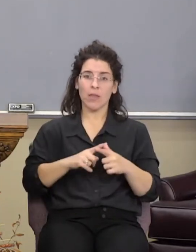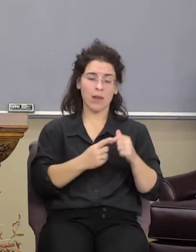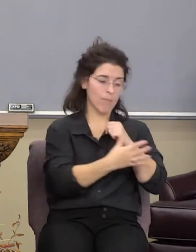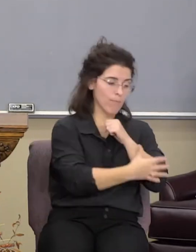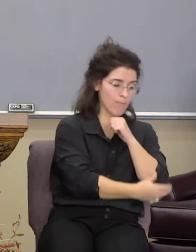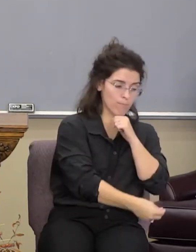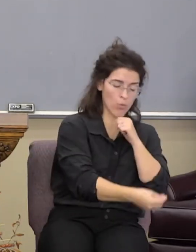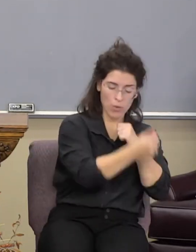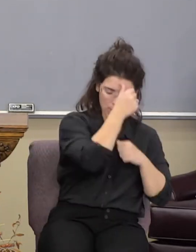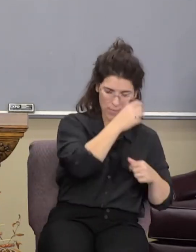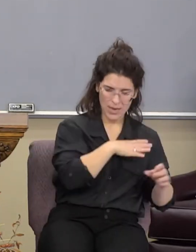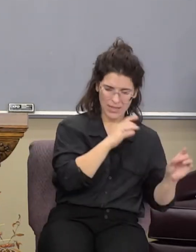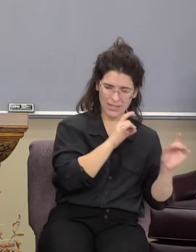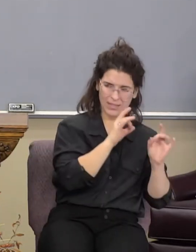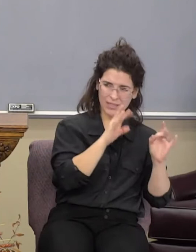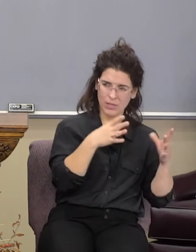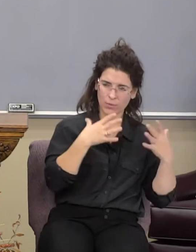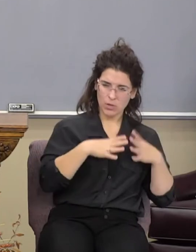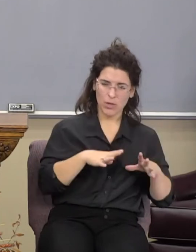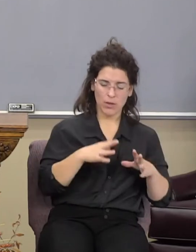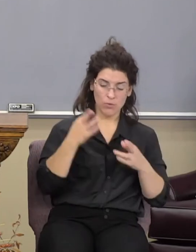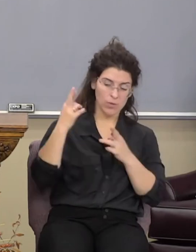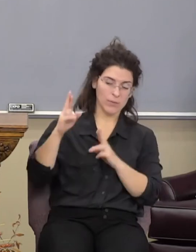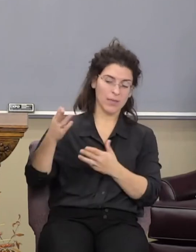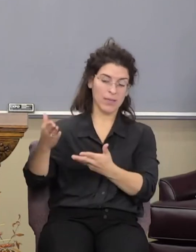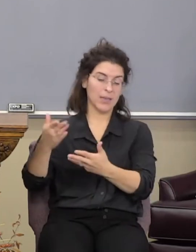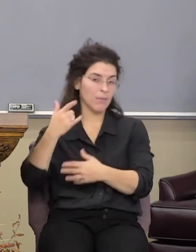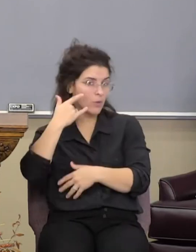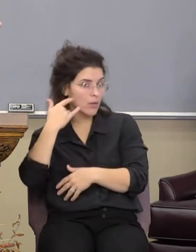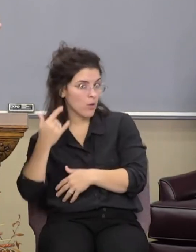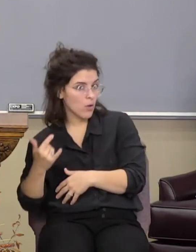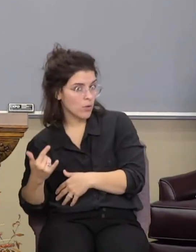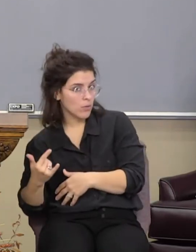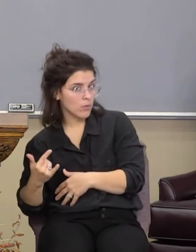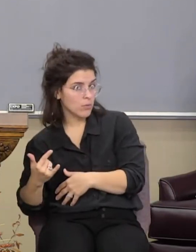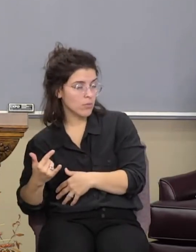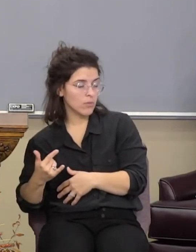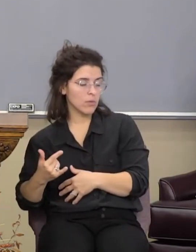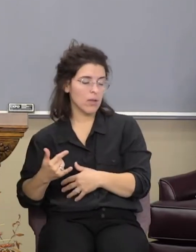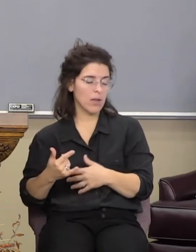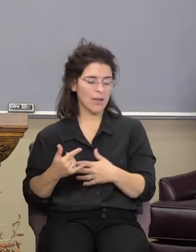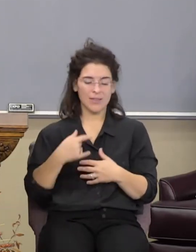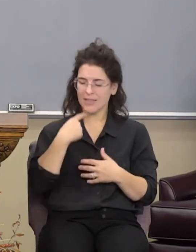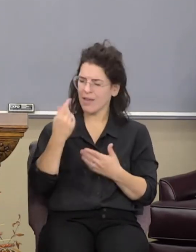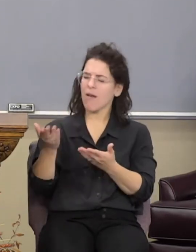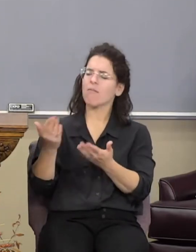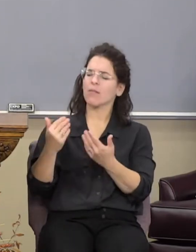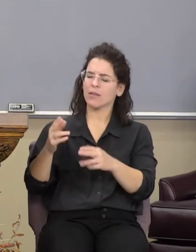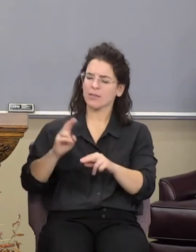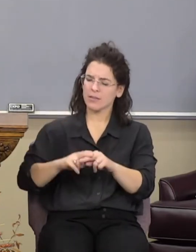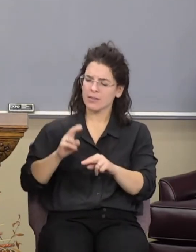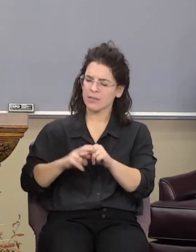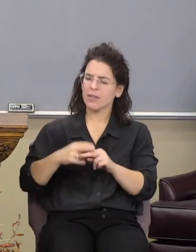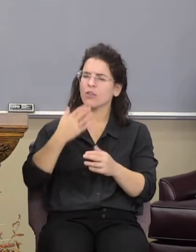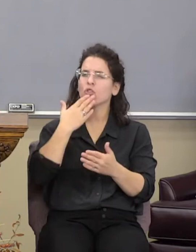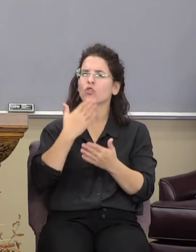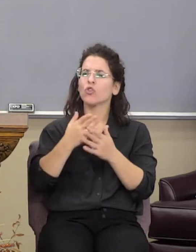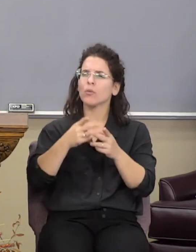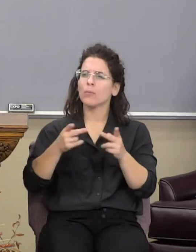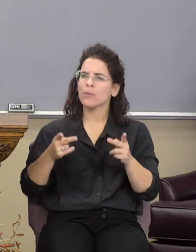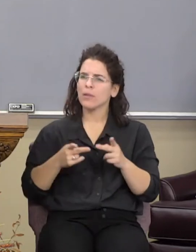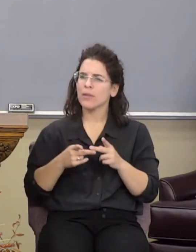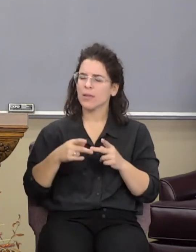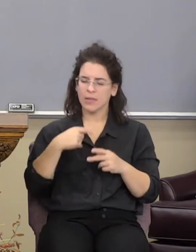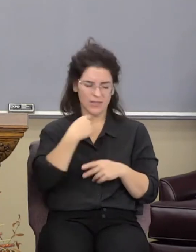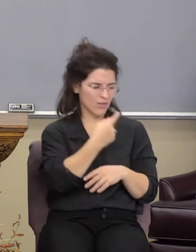vile raiment, and ye have respect to him that weareth the gay clothing, and say unto him, sit thou here in a good place, and